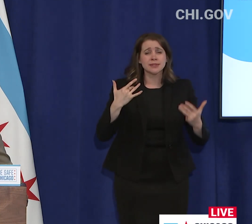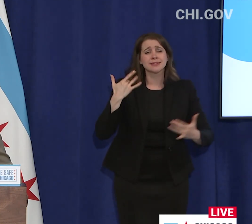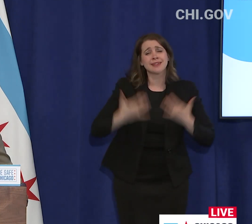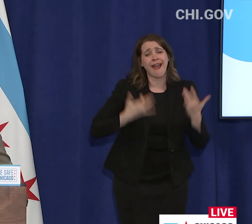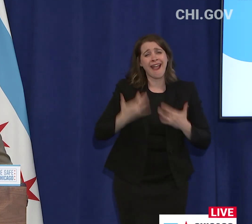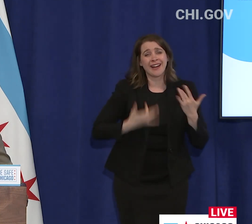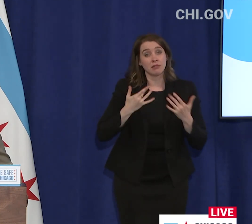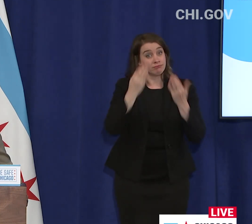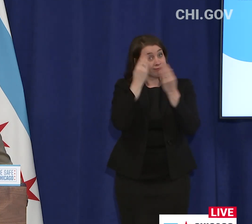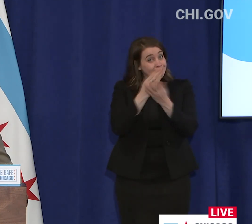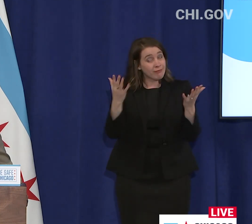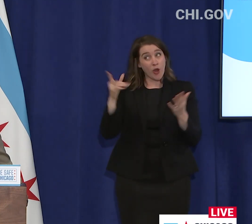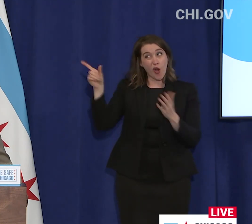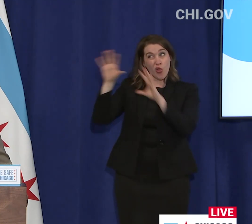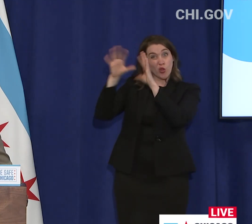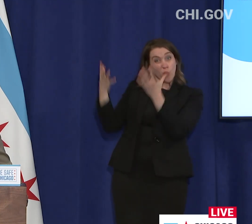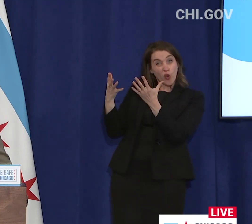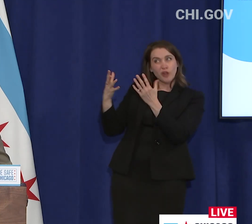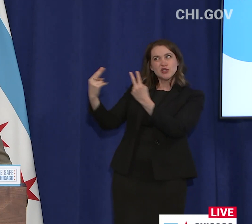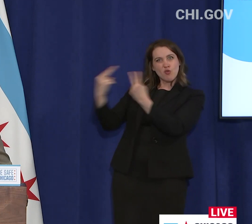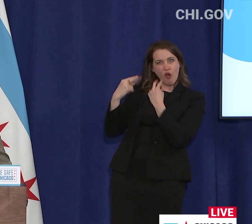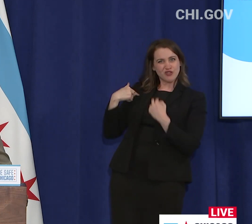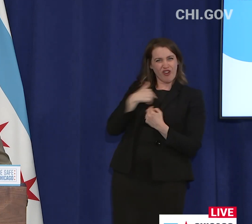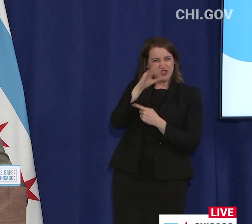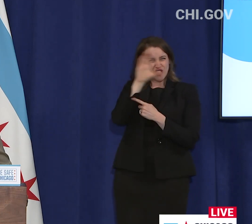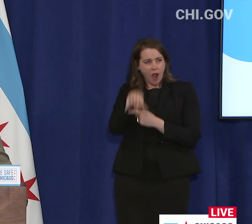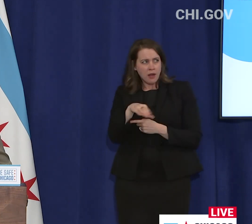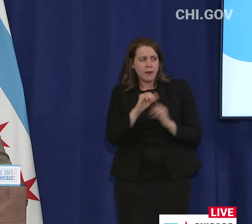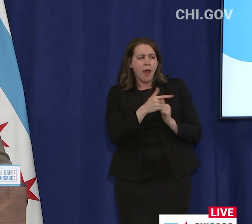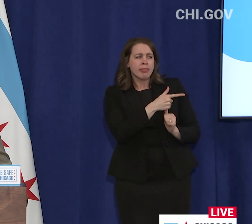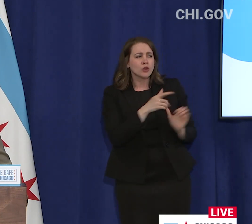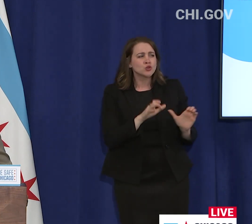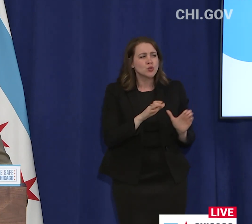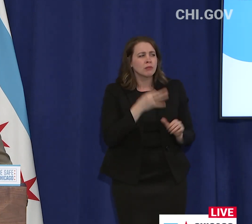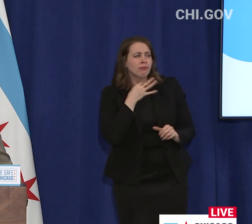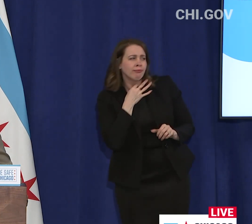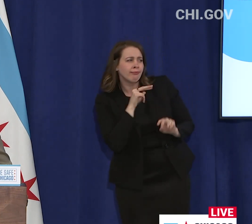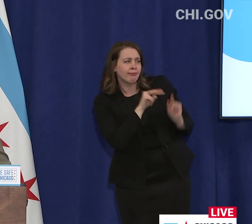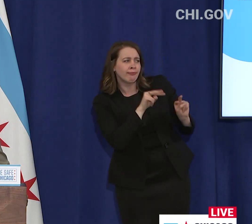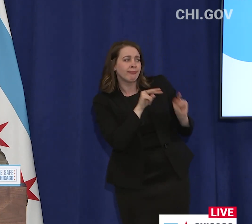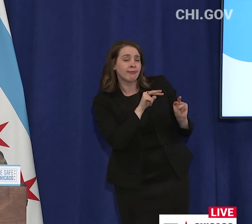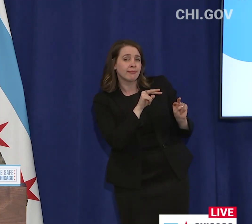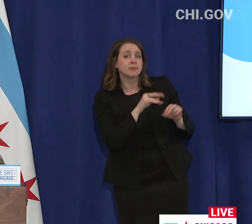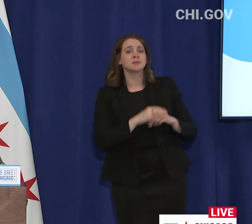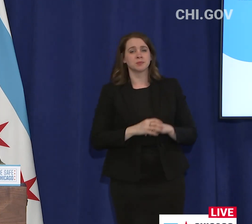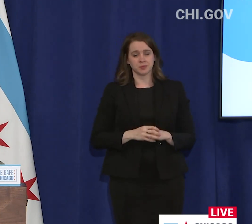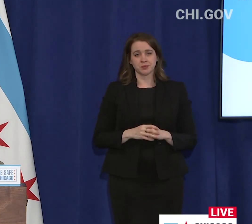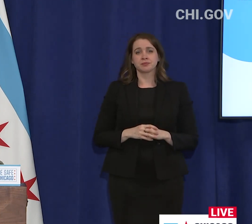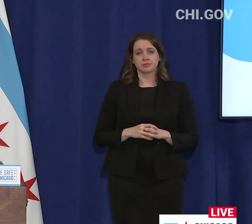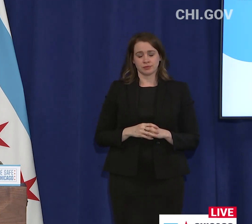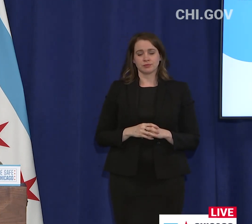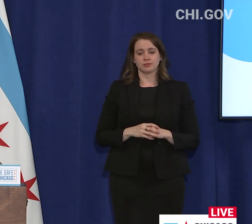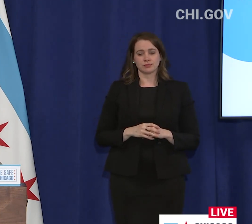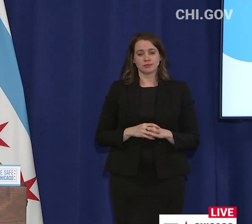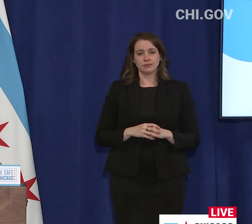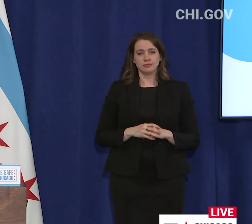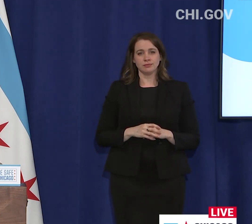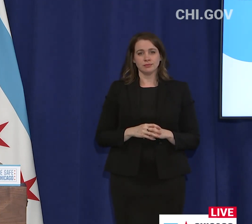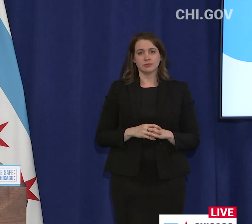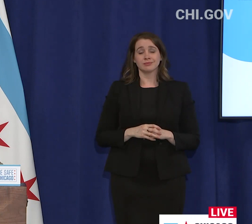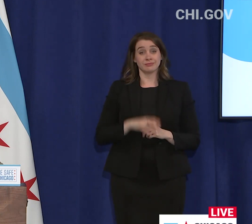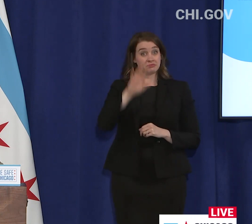do. And I want to make sure that when those reports start coming out, that Chicago is